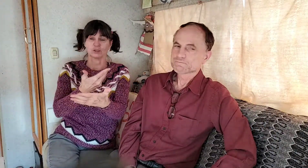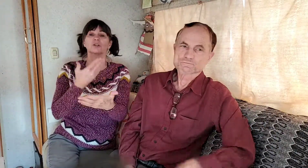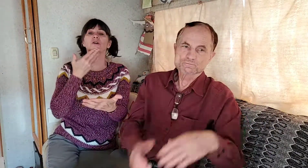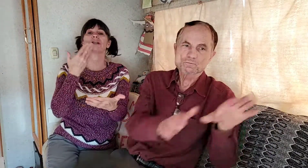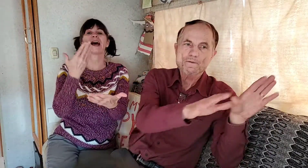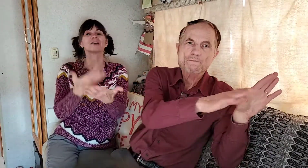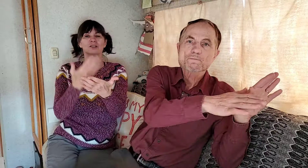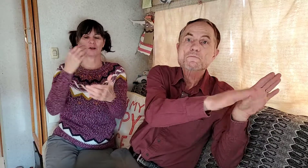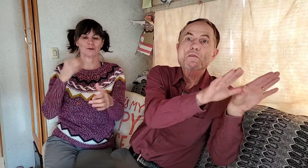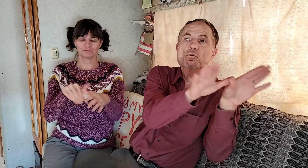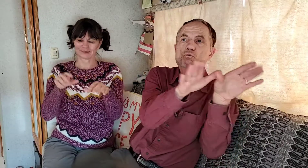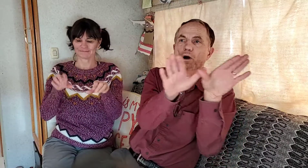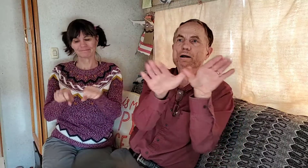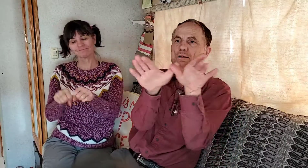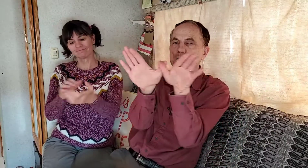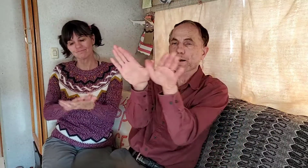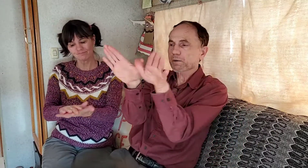good as new.